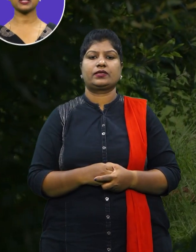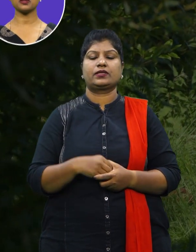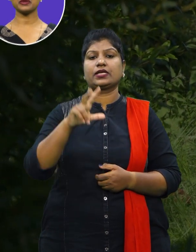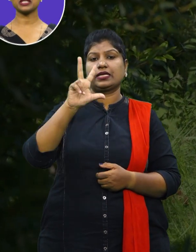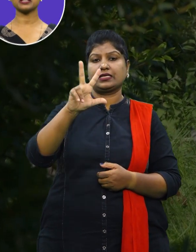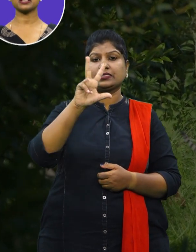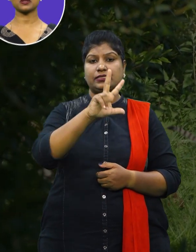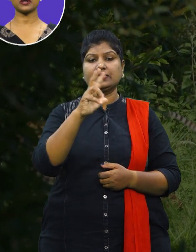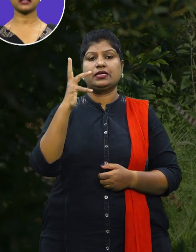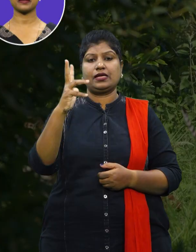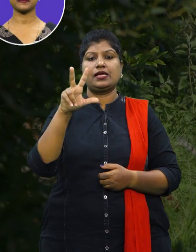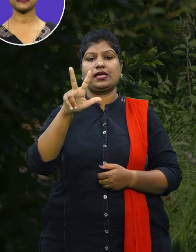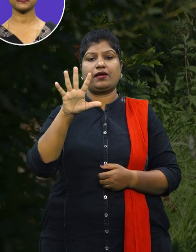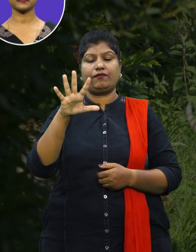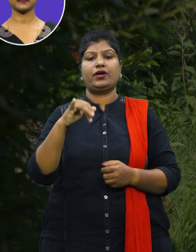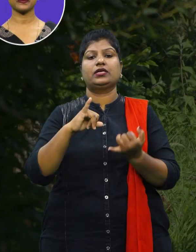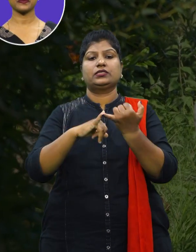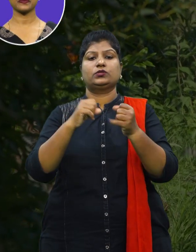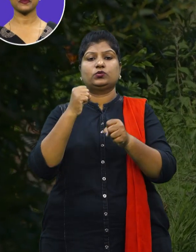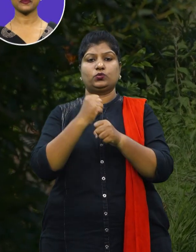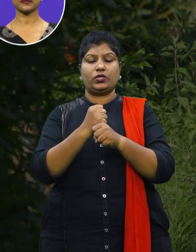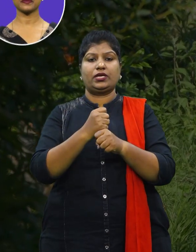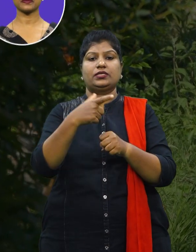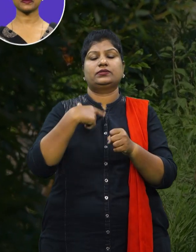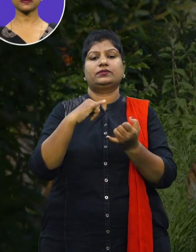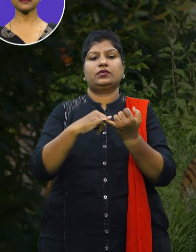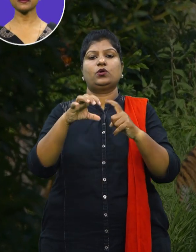88,985 km square.